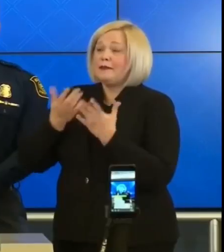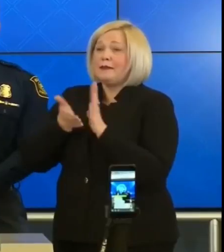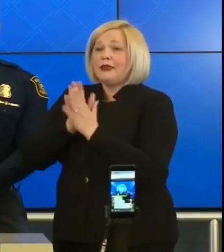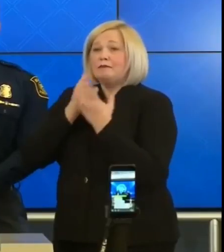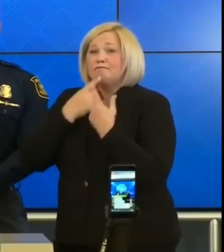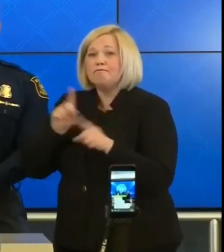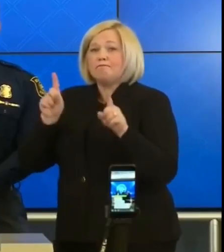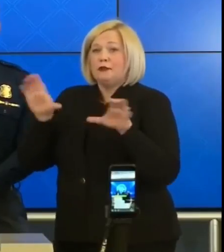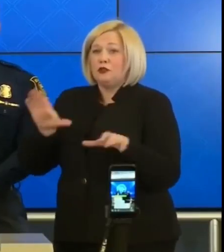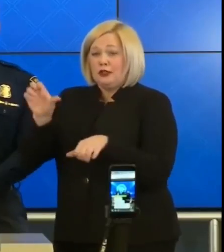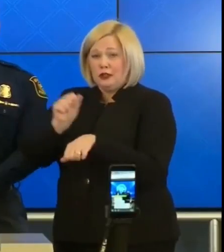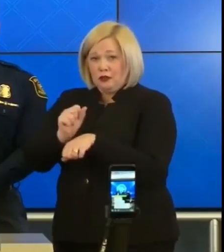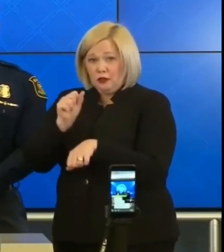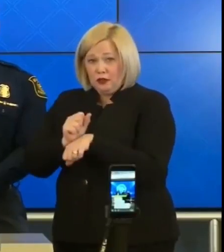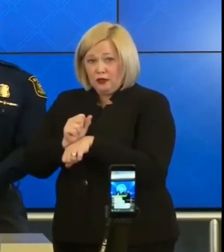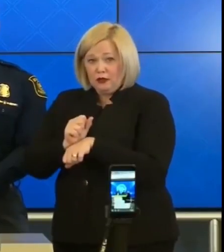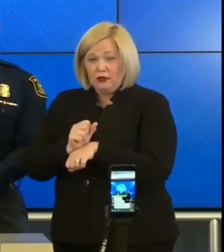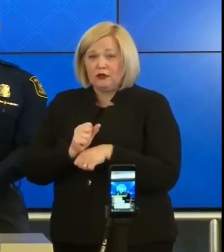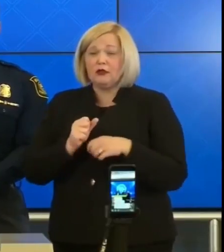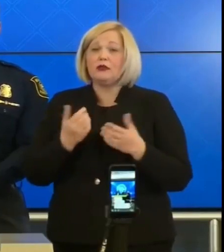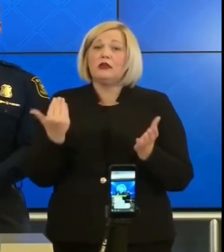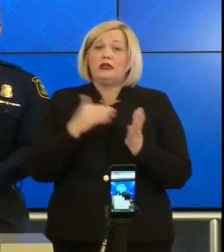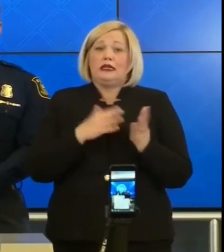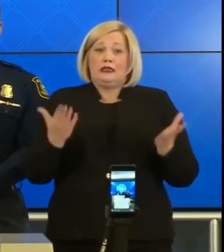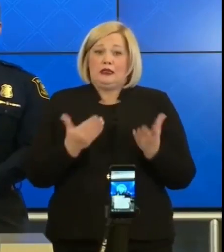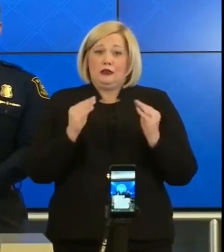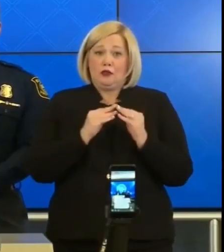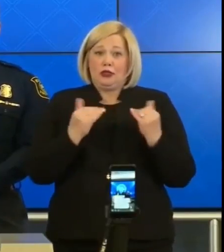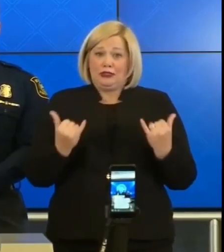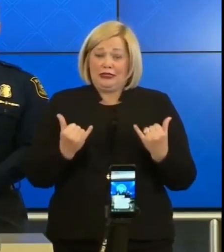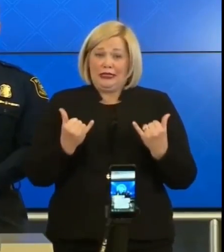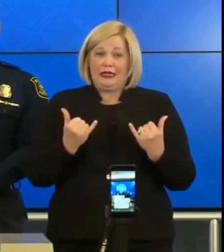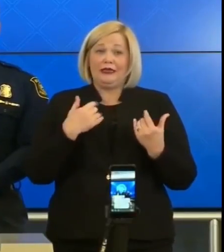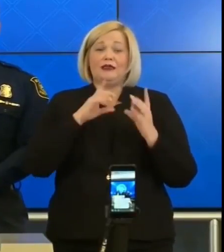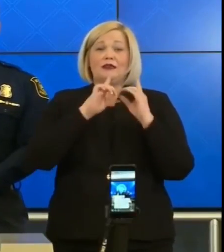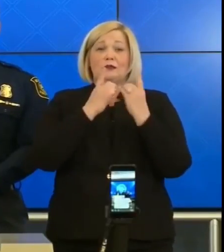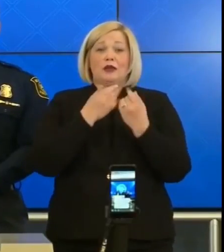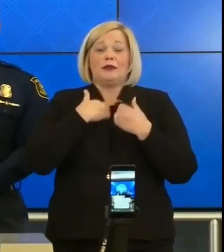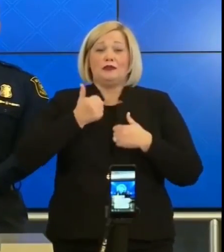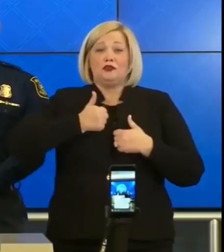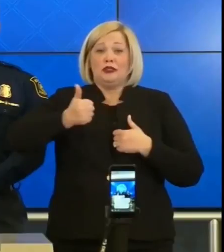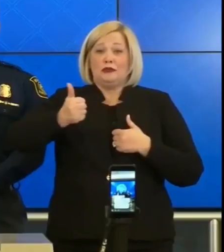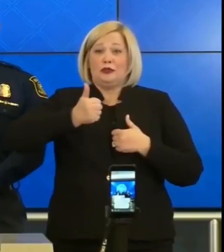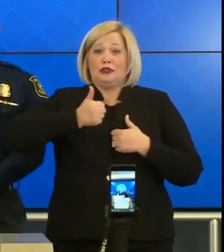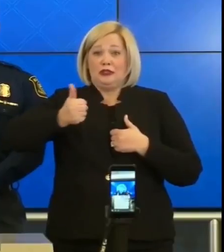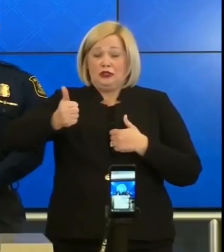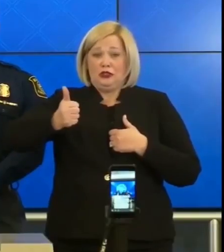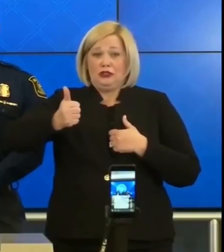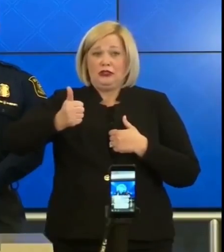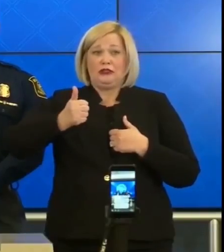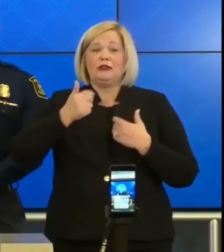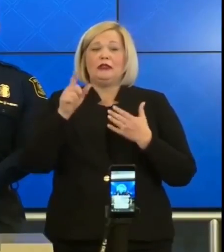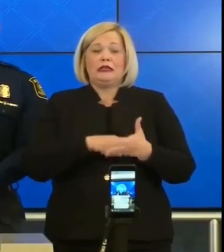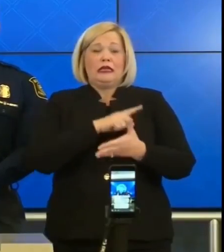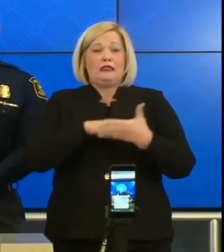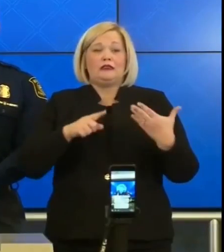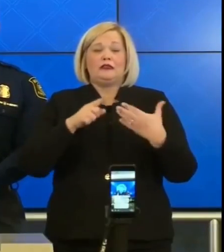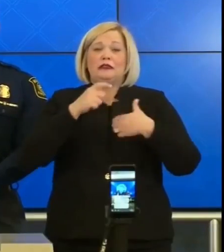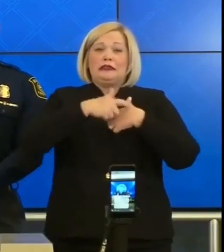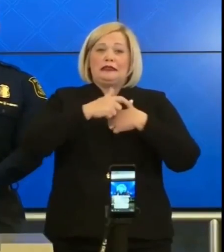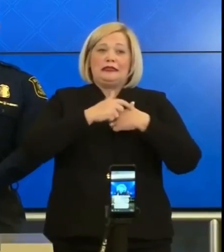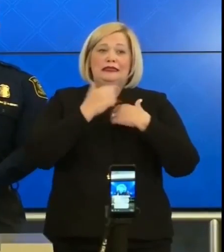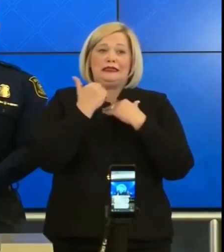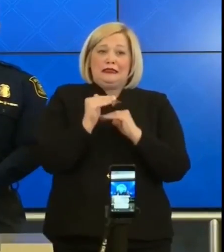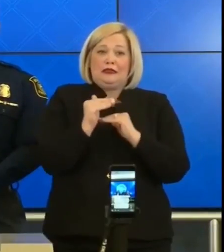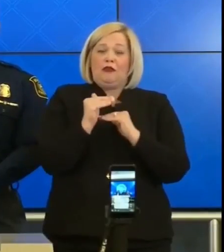effectively. Additionally, today, the Michigan Department of Transportation lifted seasonal weight restrictions for trucks that are